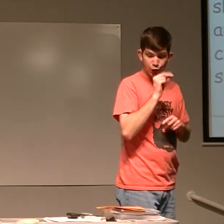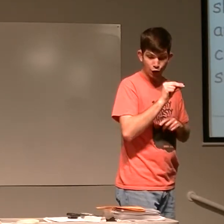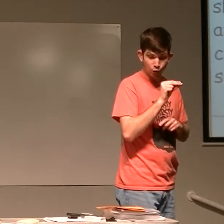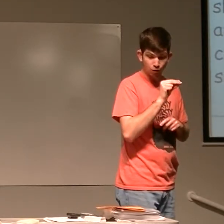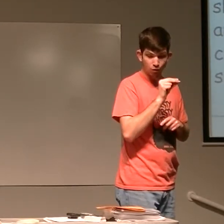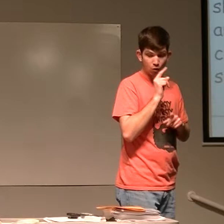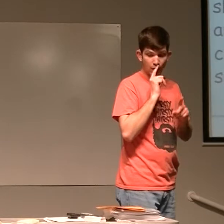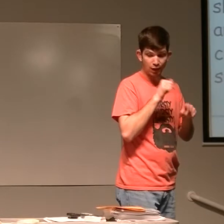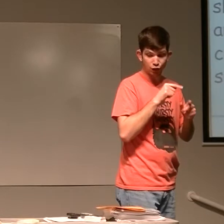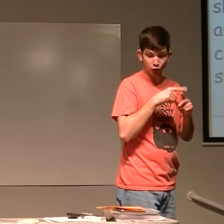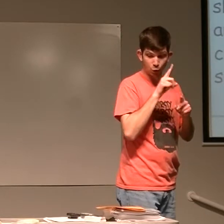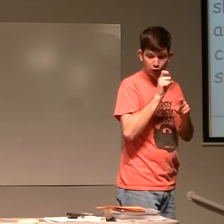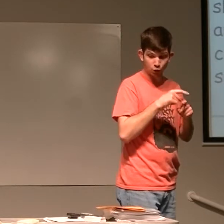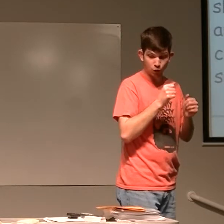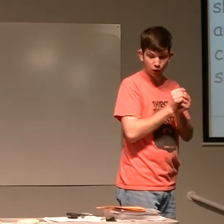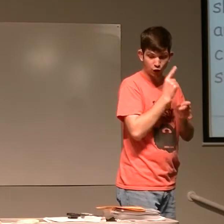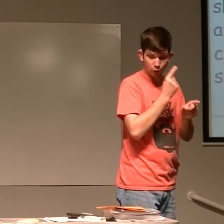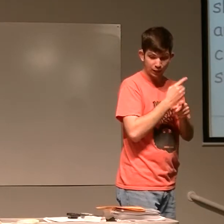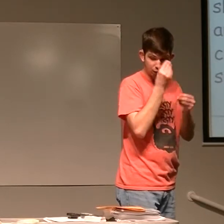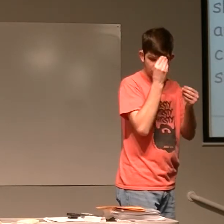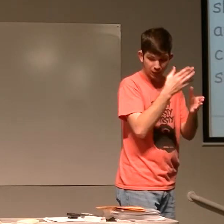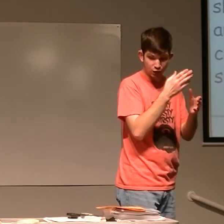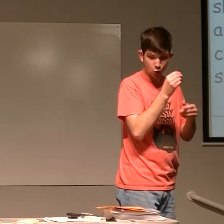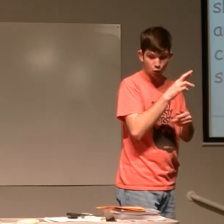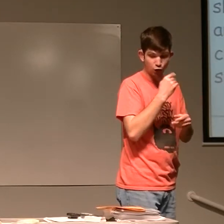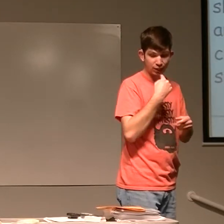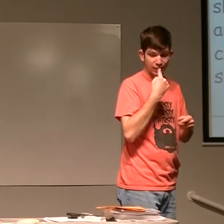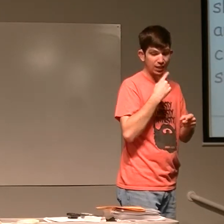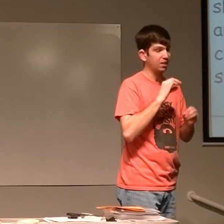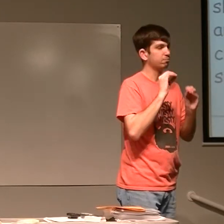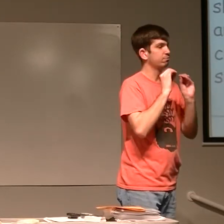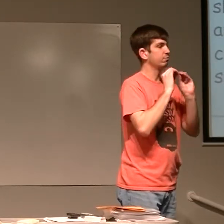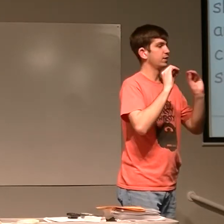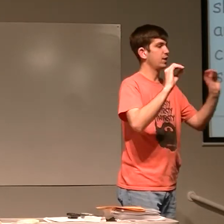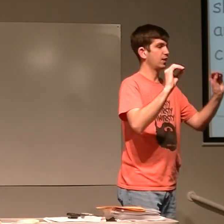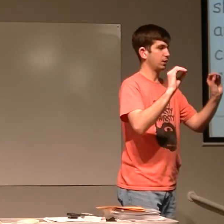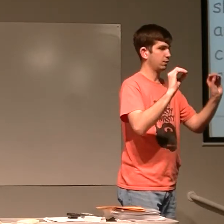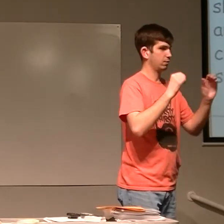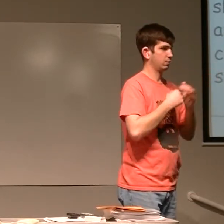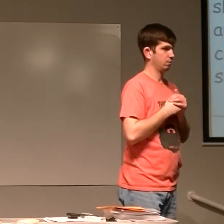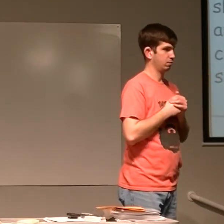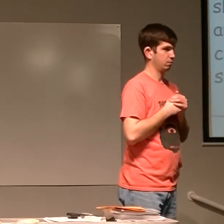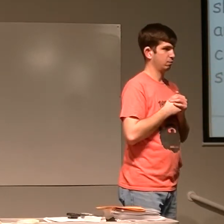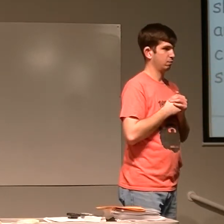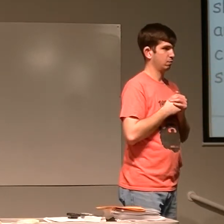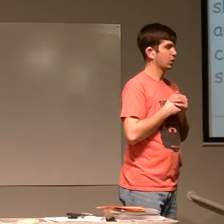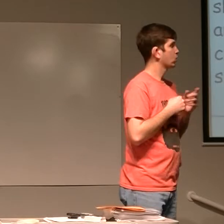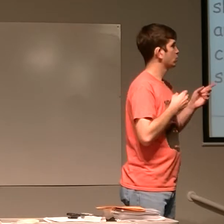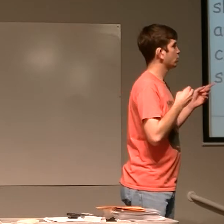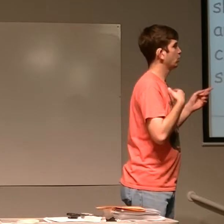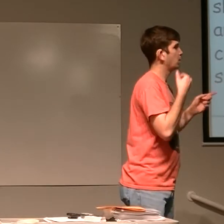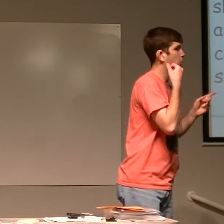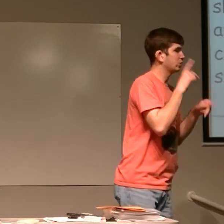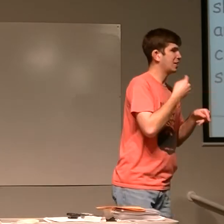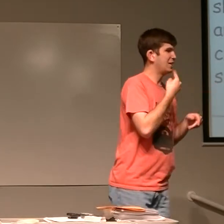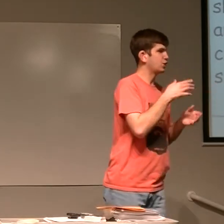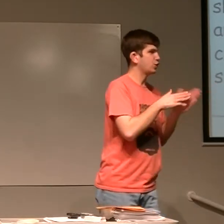no, answer the question with the correct information, or you could sign nothing. So if a person asks